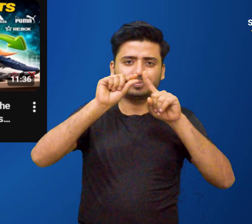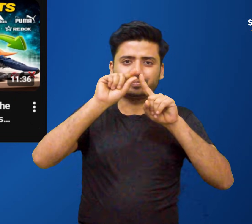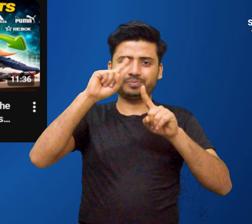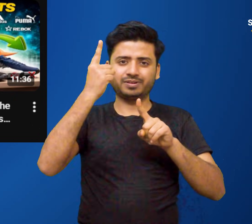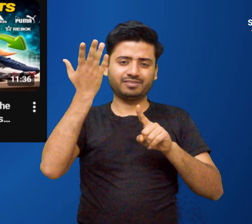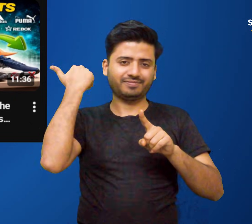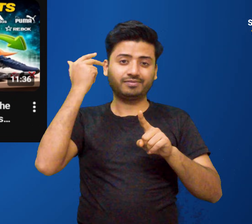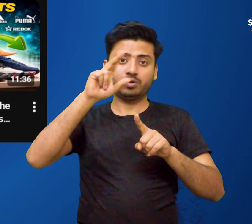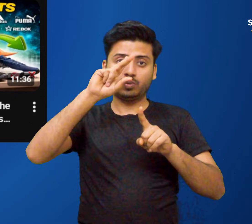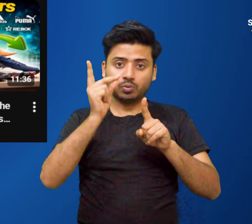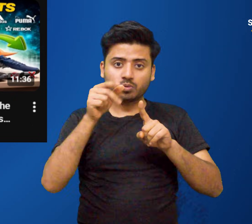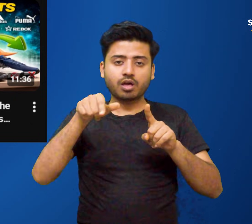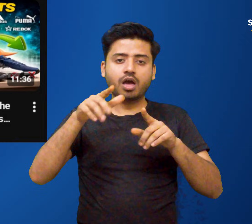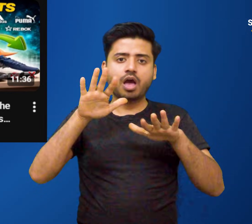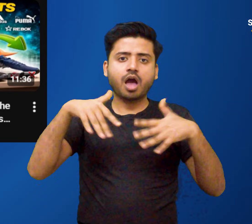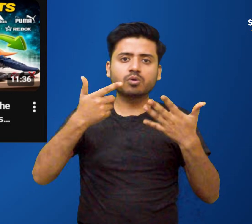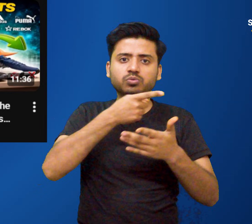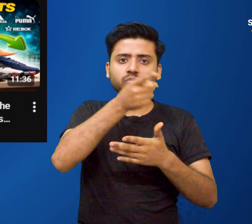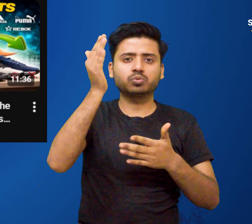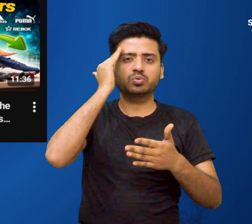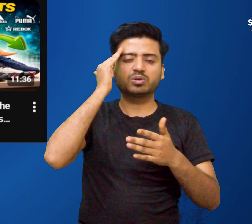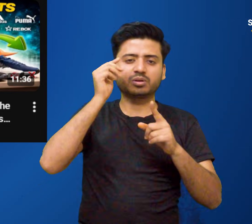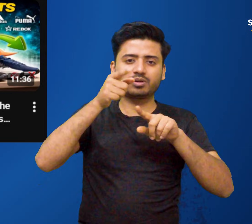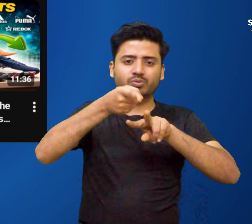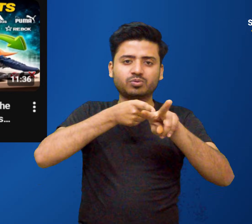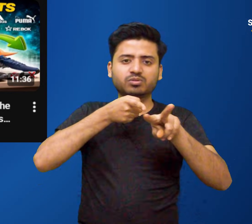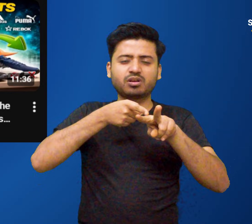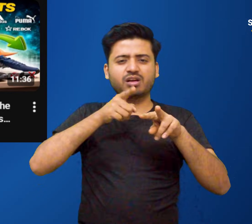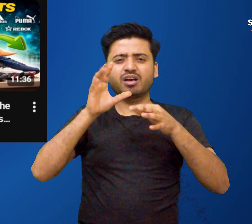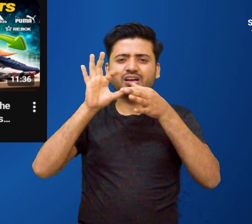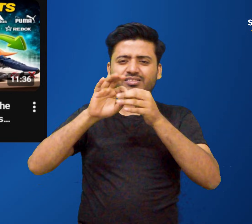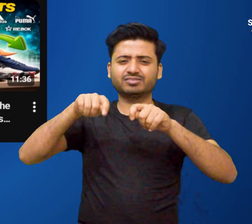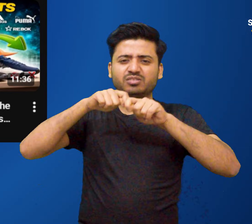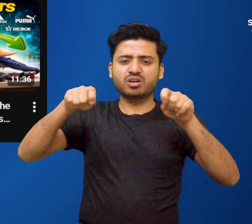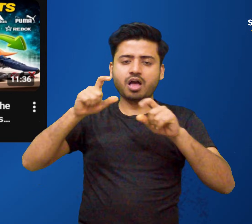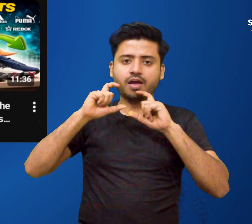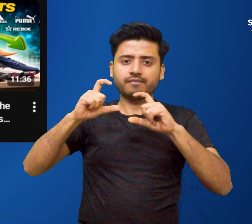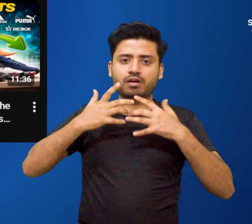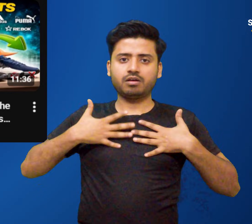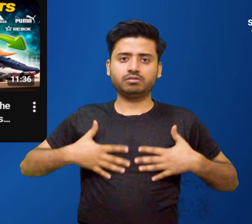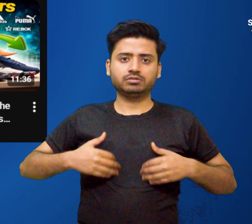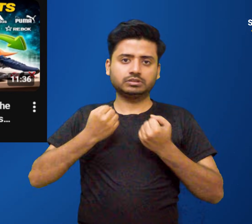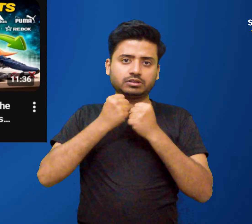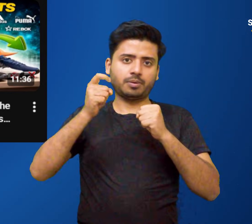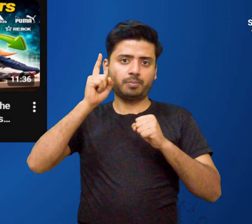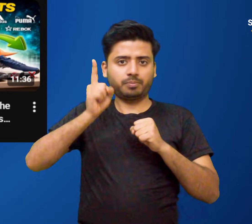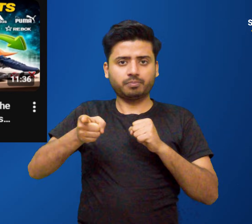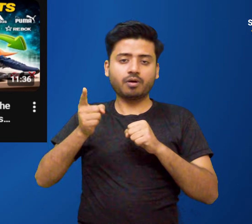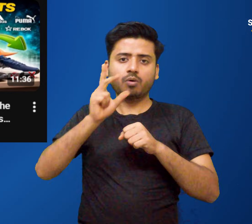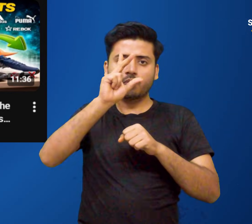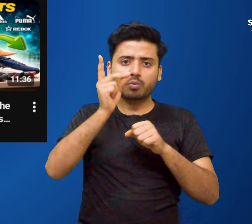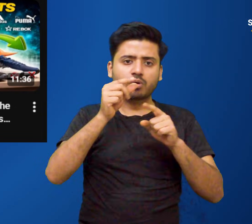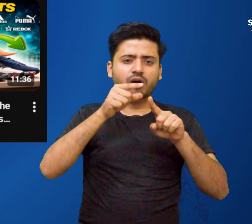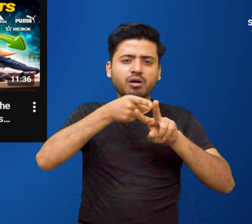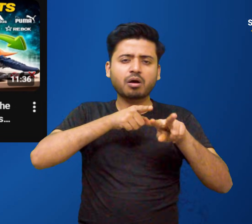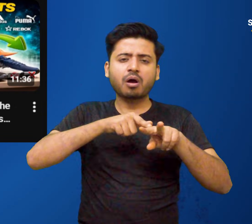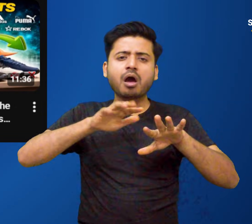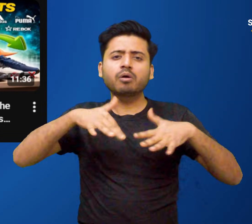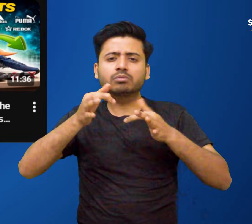issues. Most standard flip-flops are too thin and flimsy to provide the support your feet need for daily life. Common issues caused